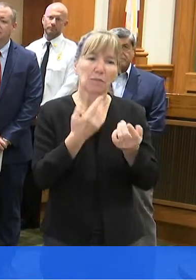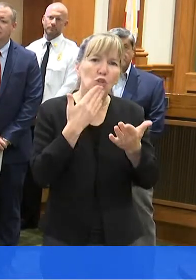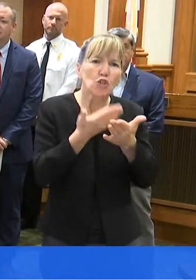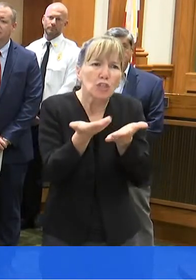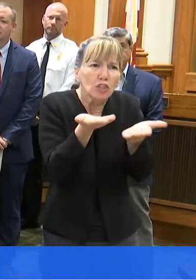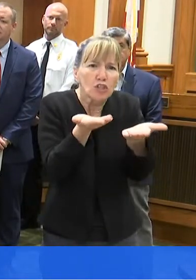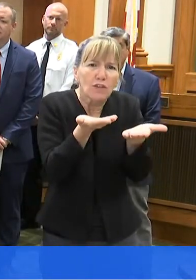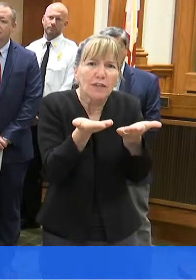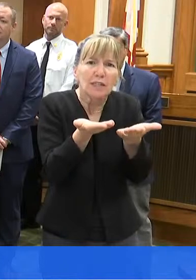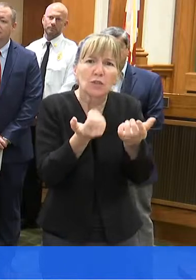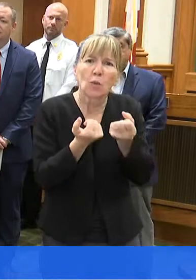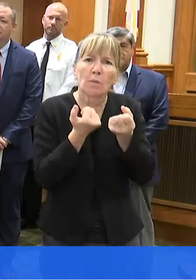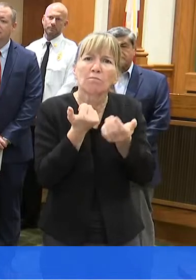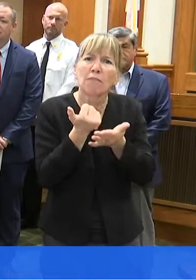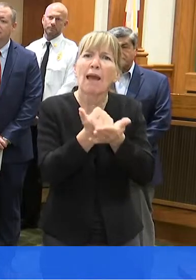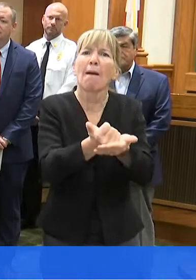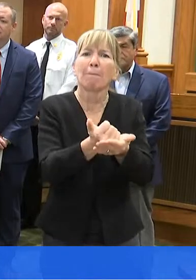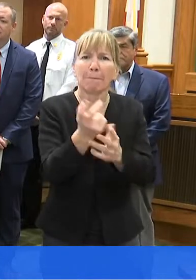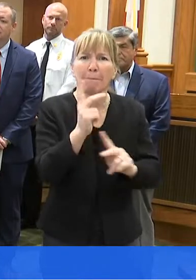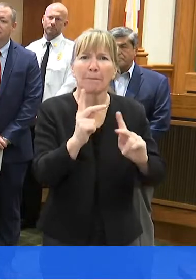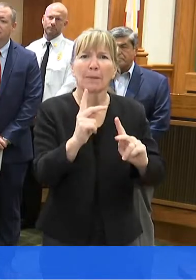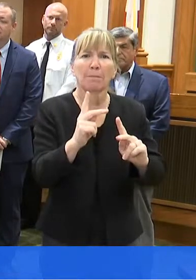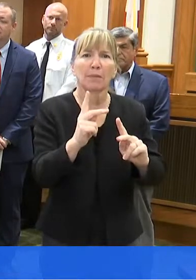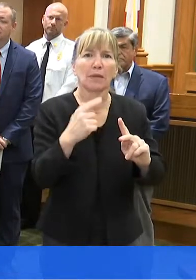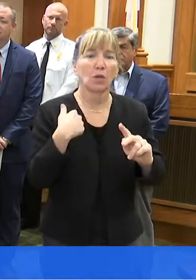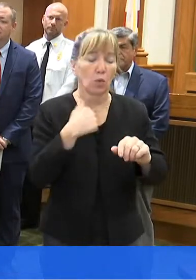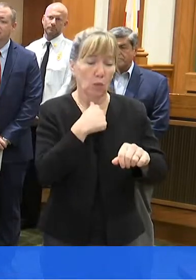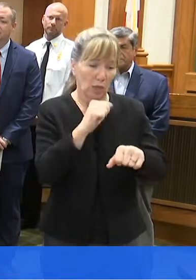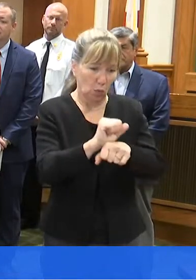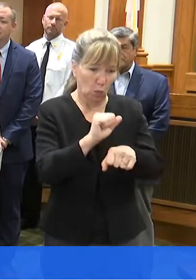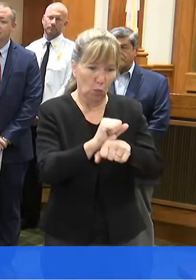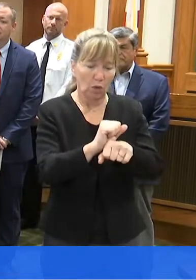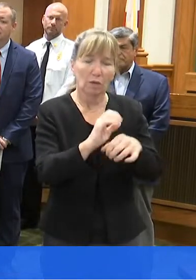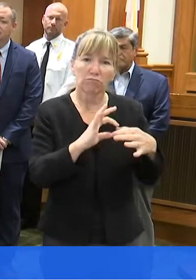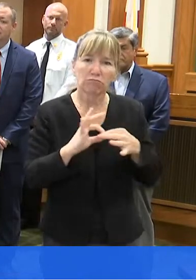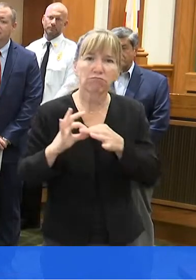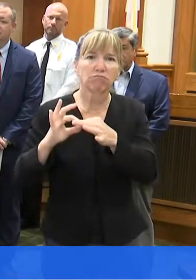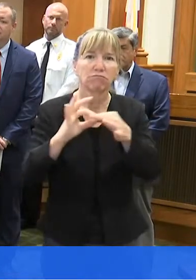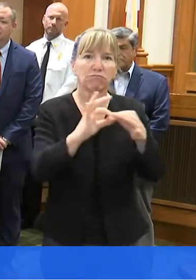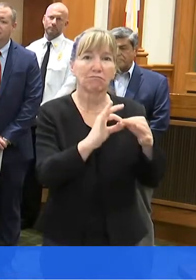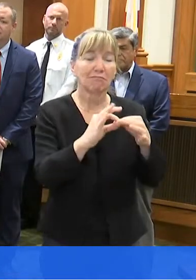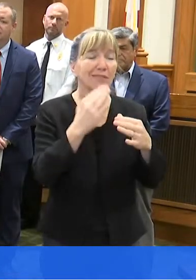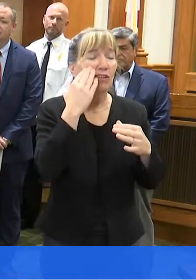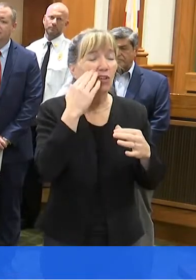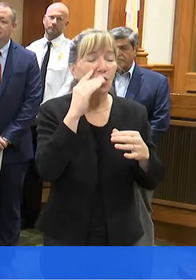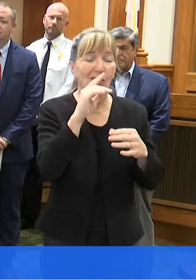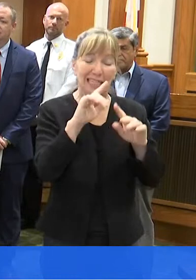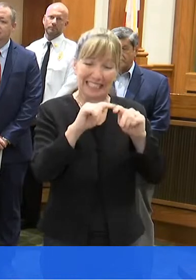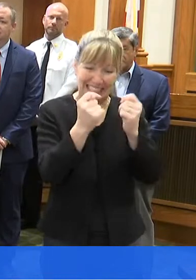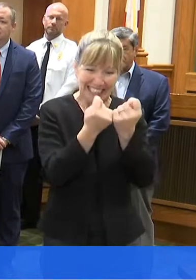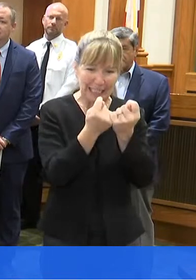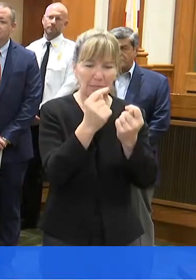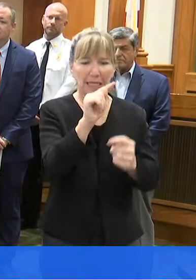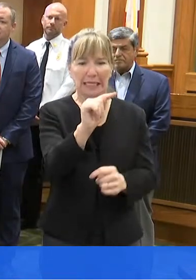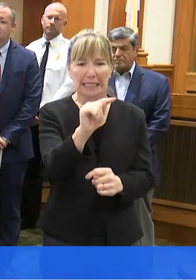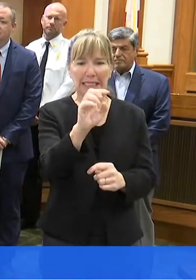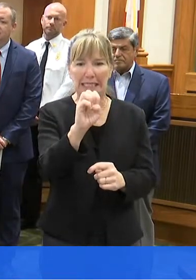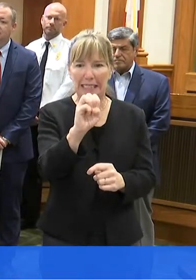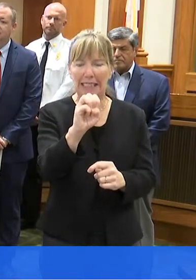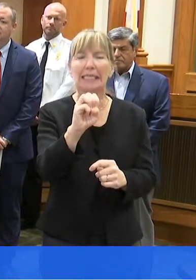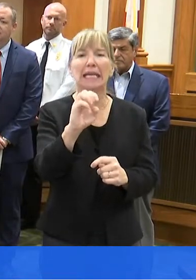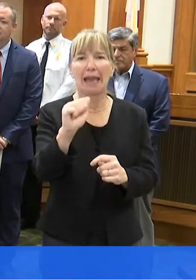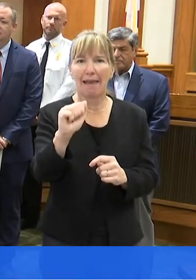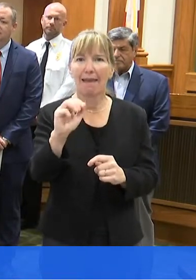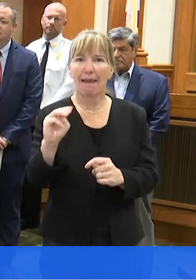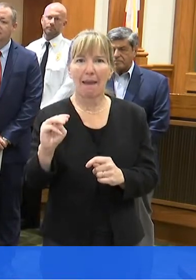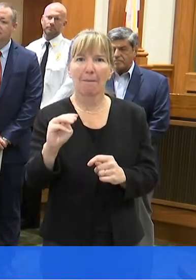only that, but we work together. There is no I in team, and I say that often. This is one cohesive team, and that's